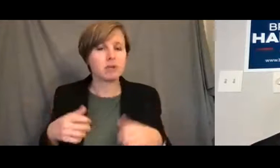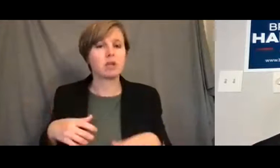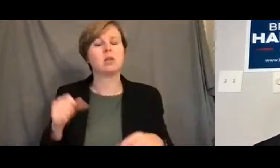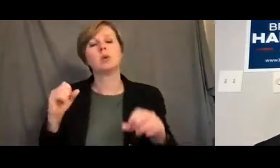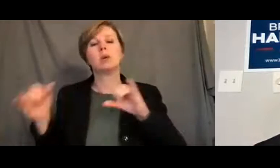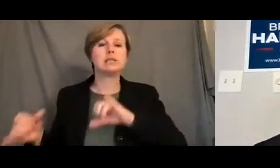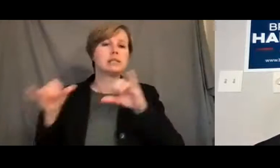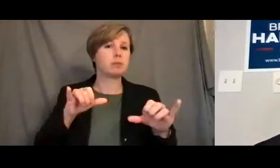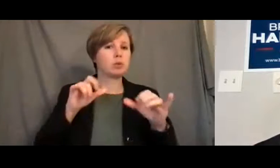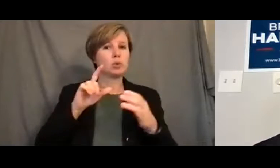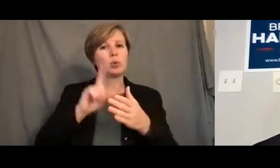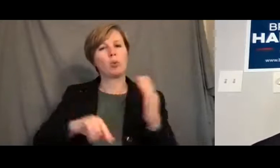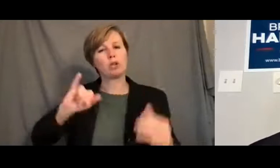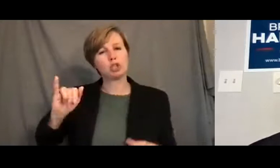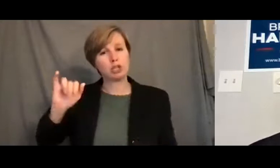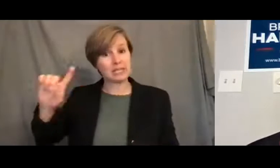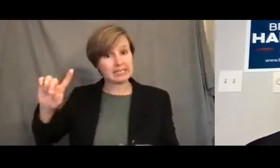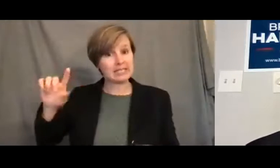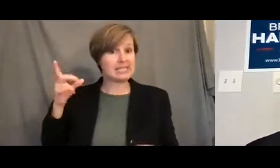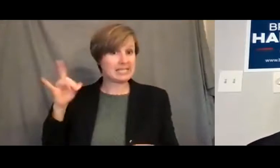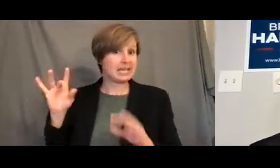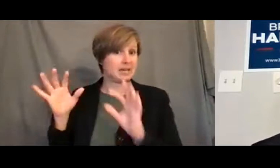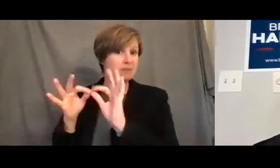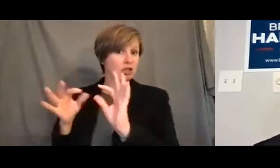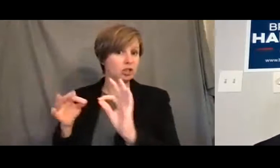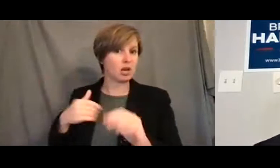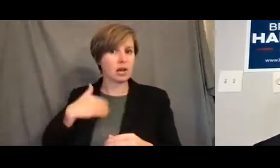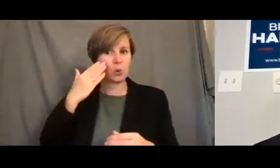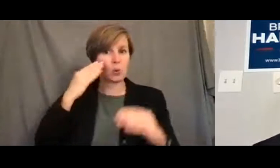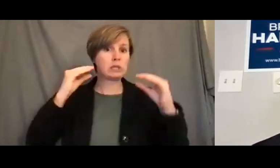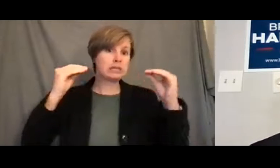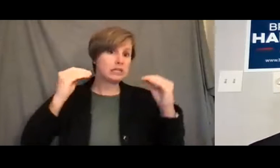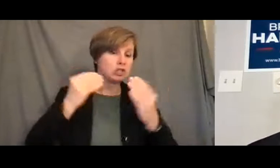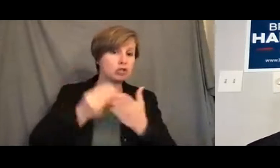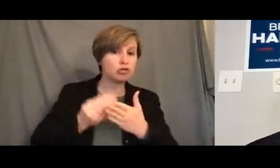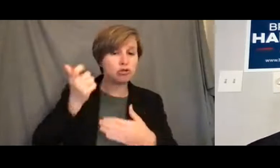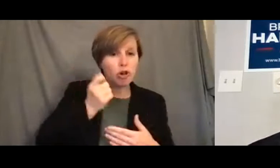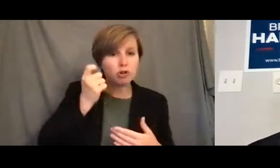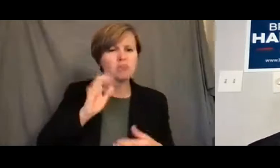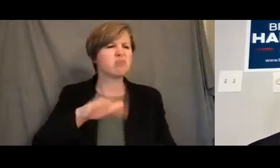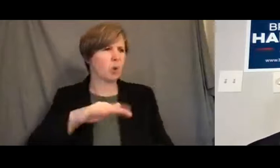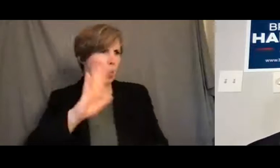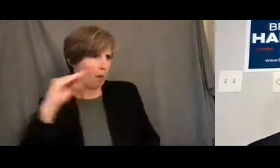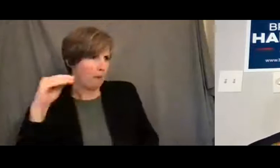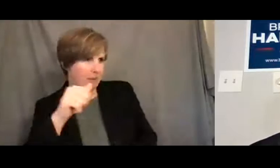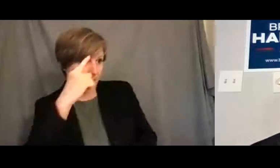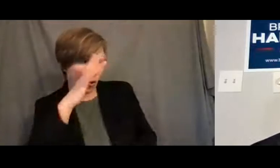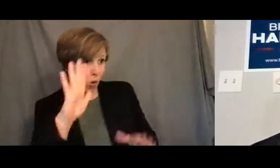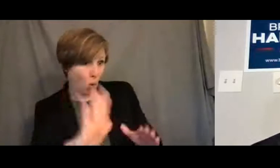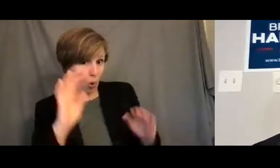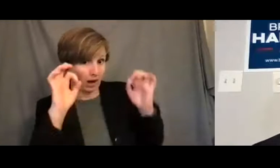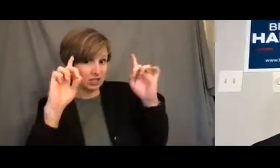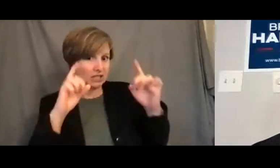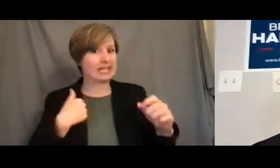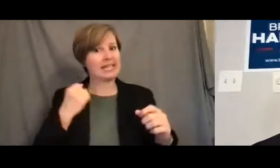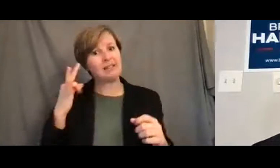to what JD has mentioned, I know there are teaching scholarships where we say, hey, we'll pay for your education if you'll give the state